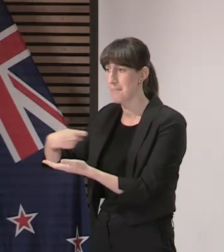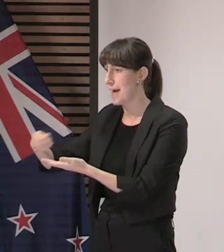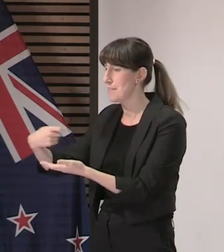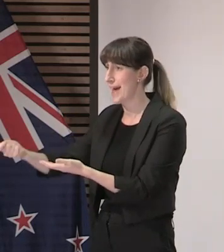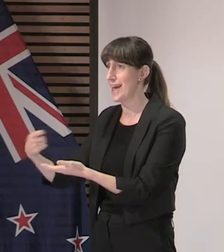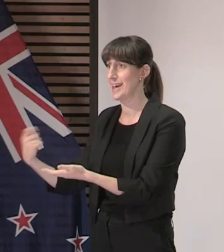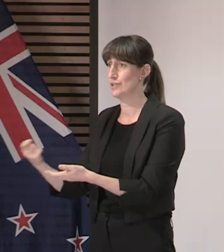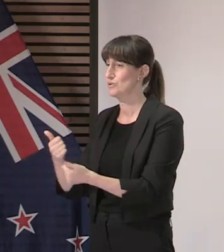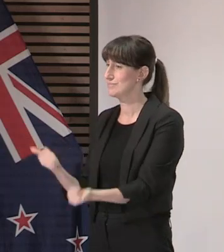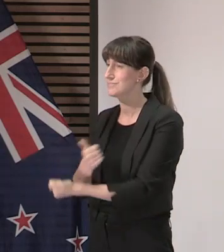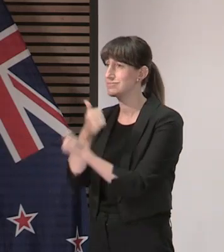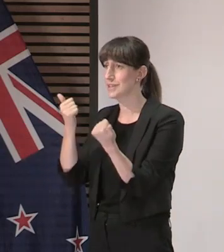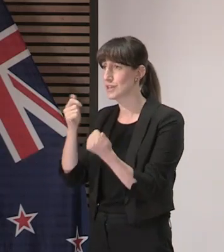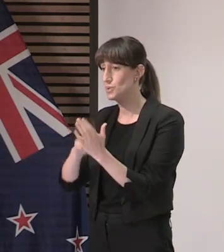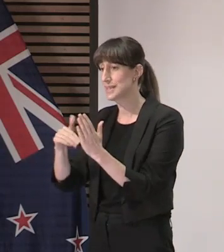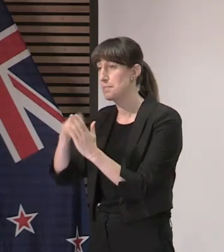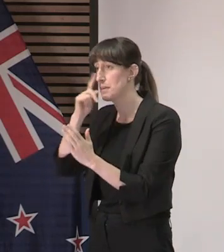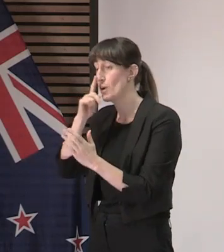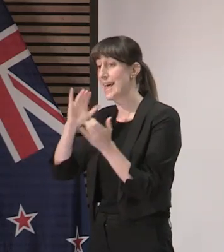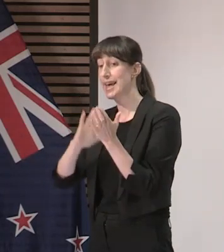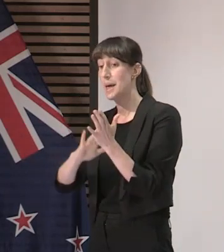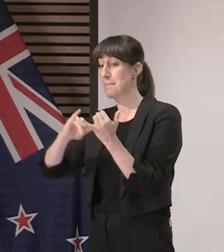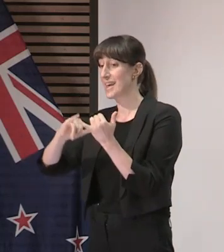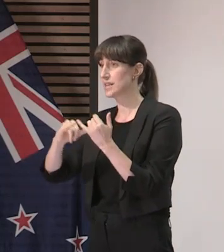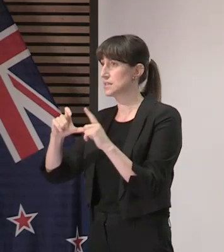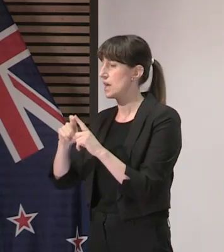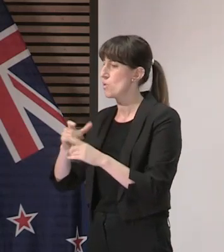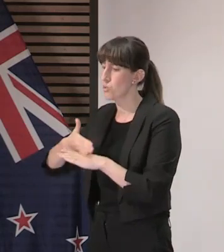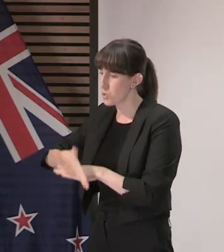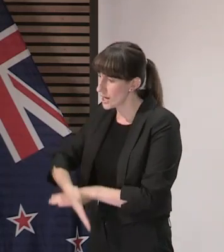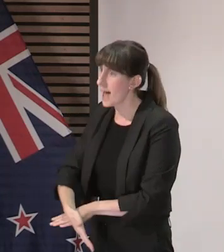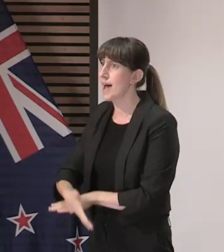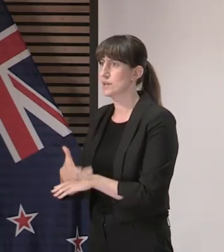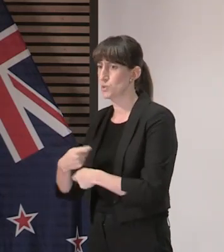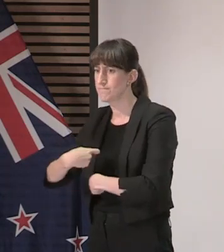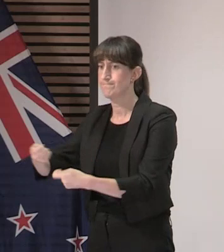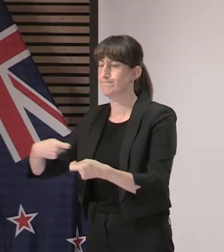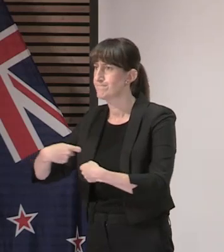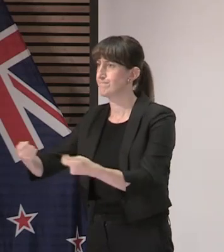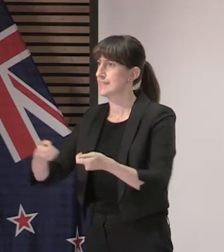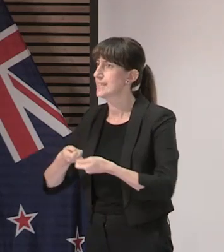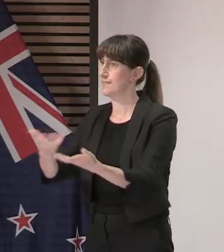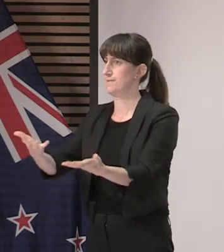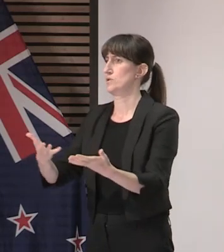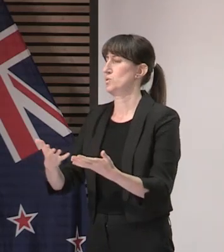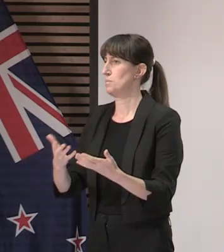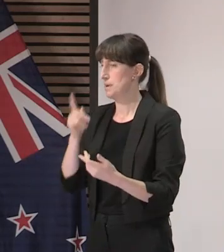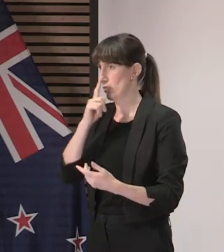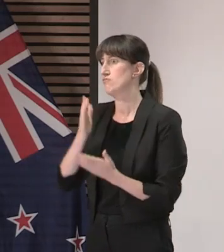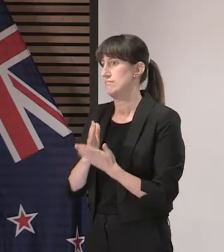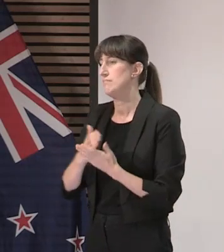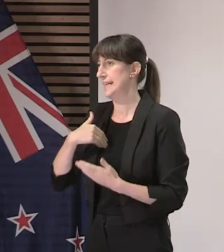which MSD have worked tirelessly to make sure was reaching the people who needed it the most. Neighbours looking out for one